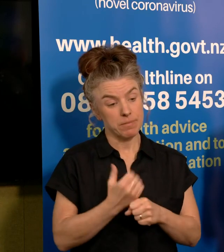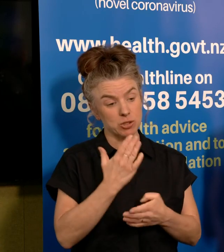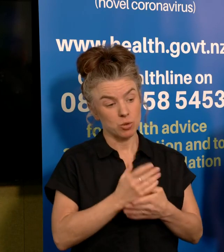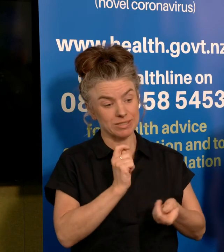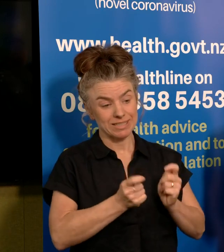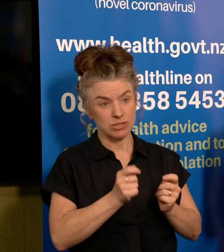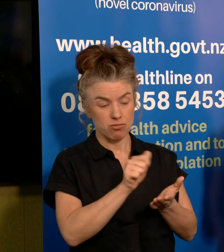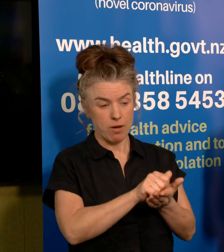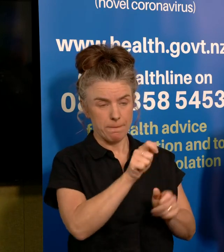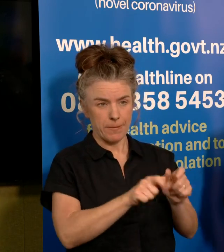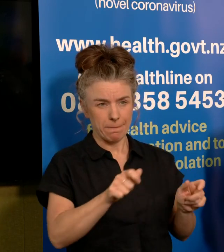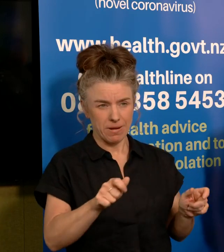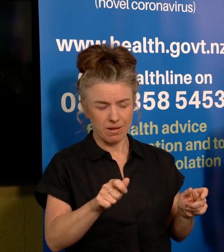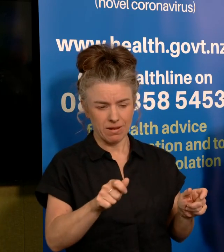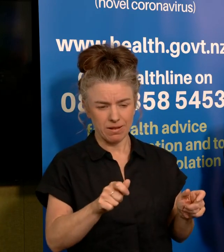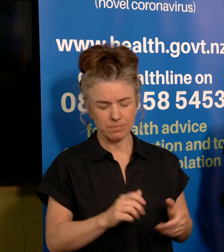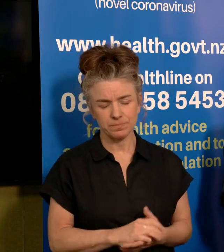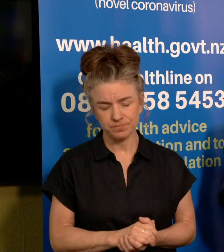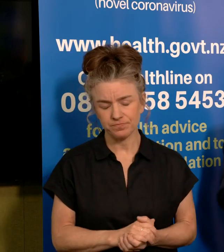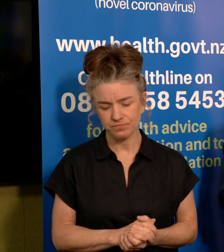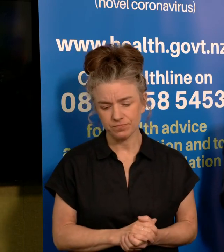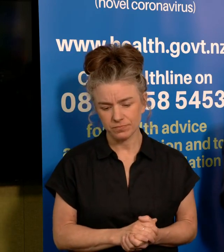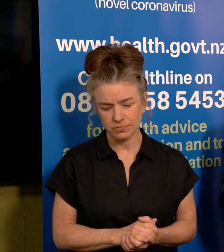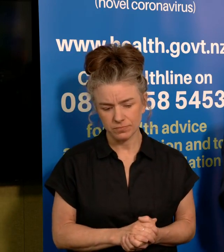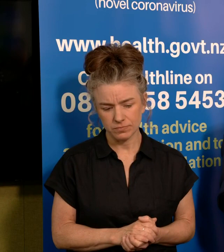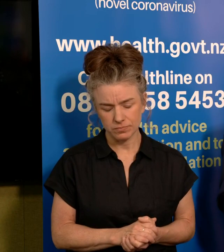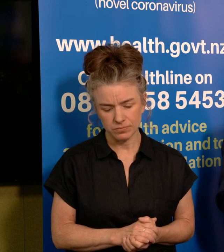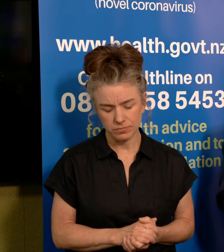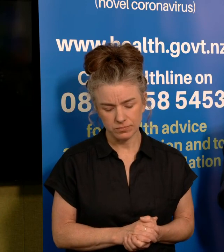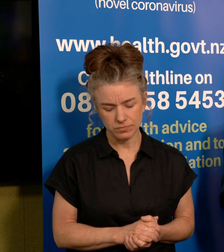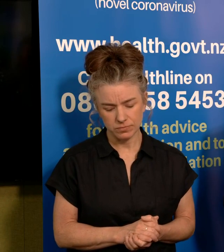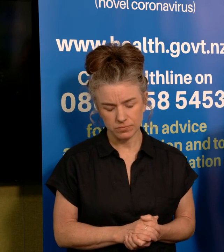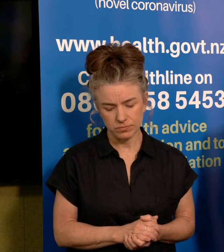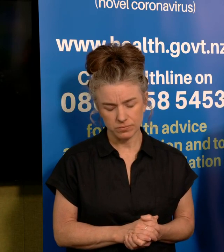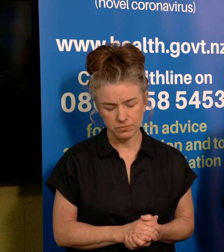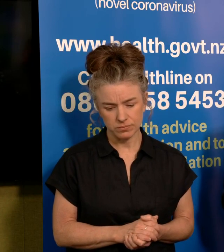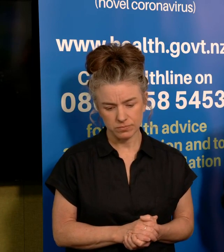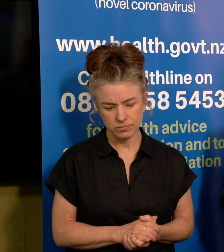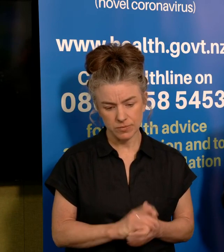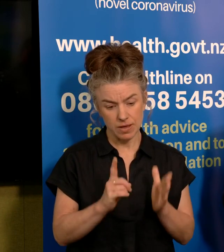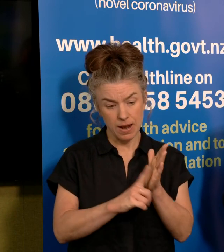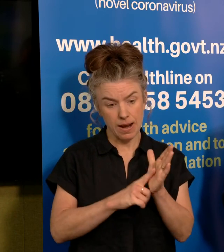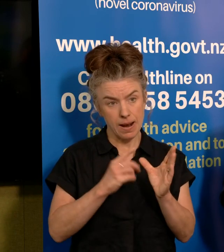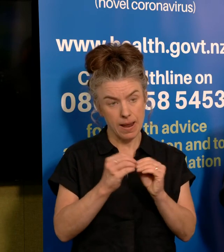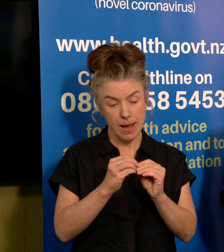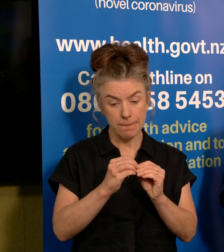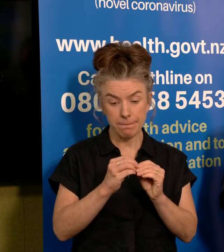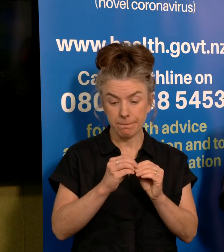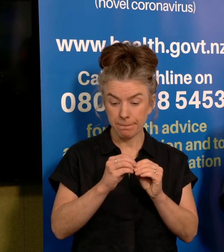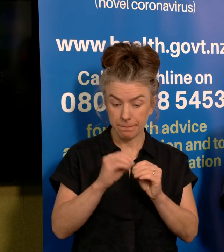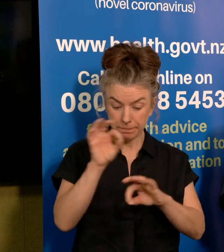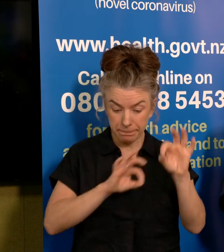we get the cases and we are testing the right people, there's certainly not any problem with laboratory capacity. So we're